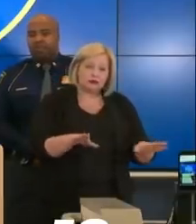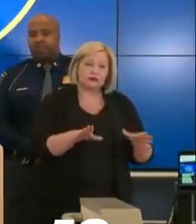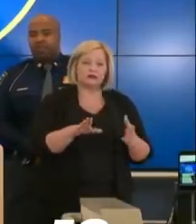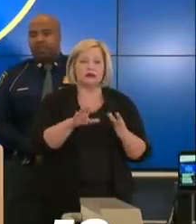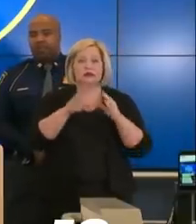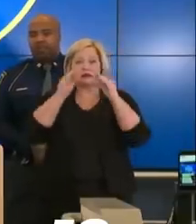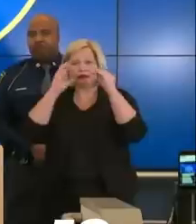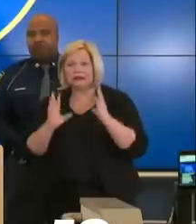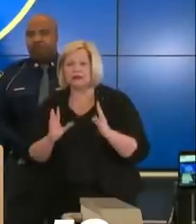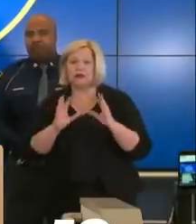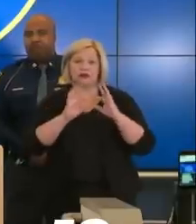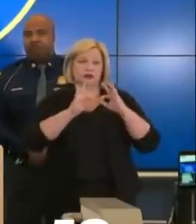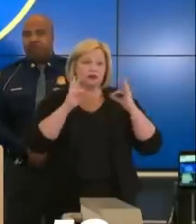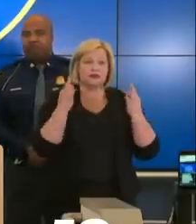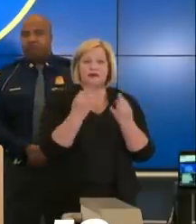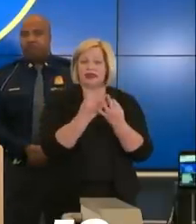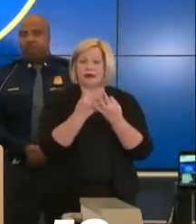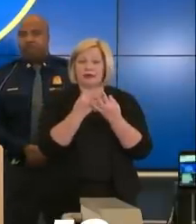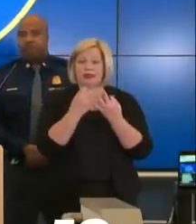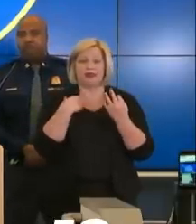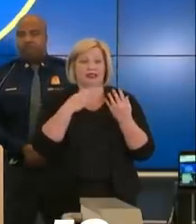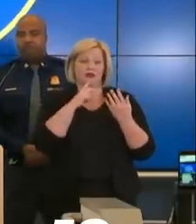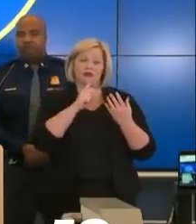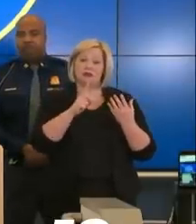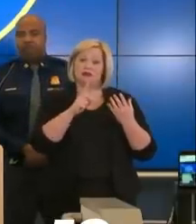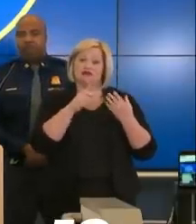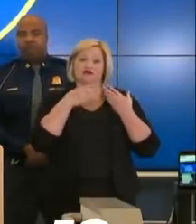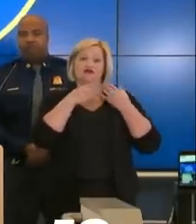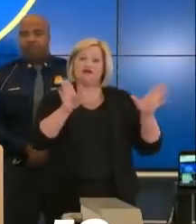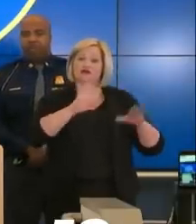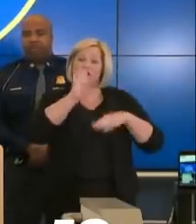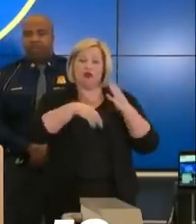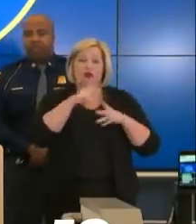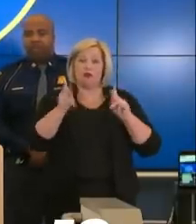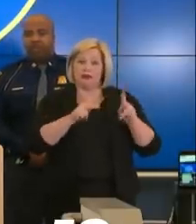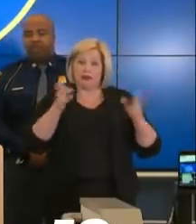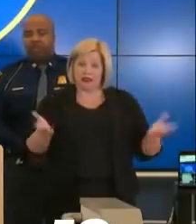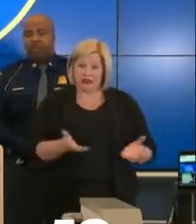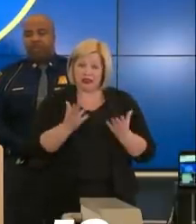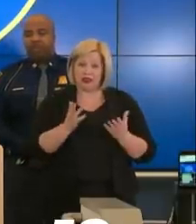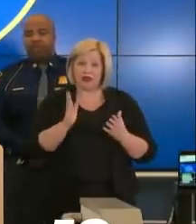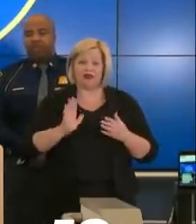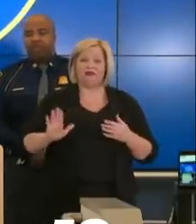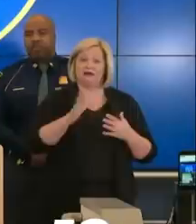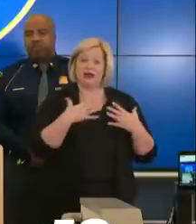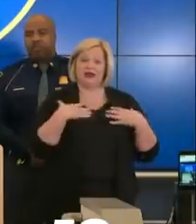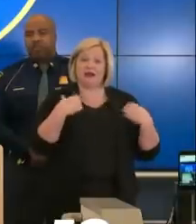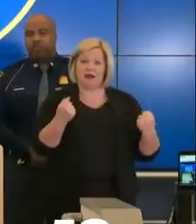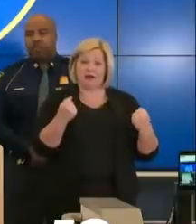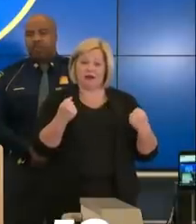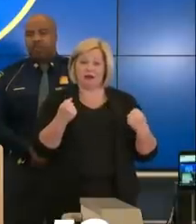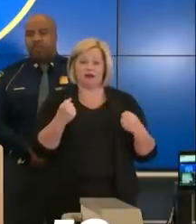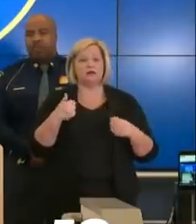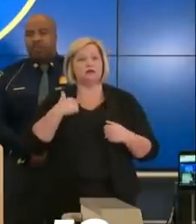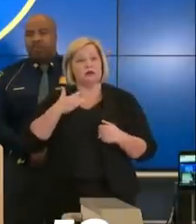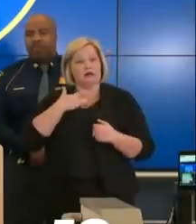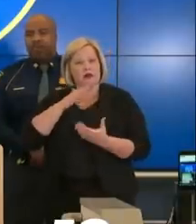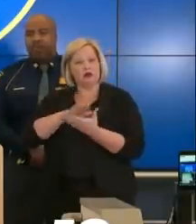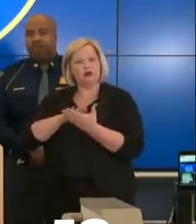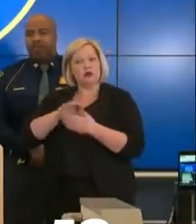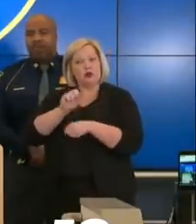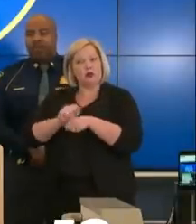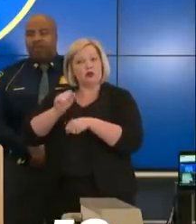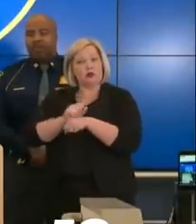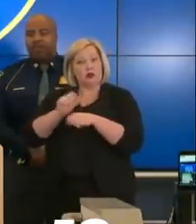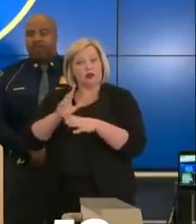and families and our overall public health. I believe that school employees should